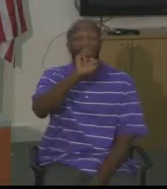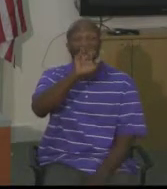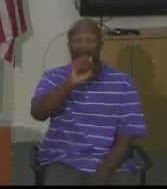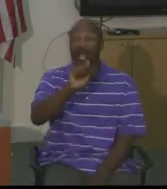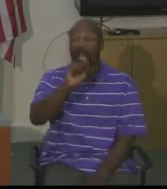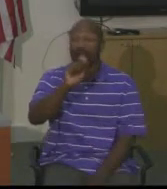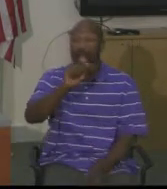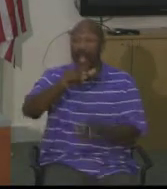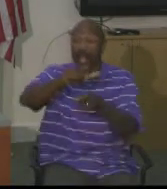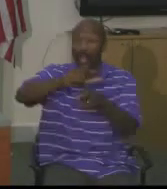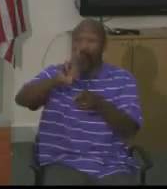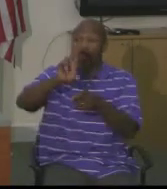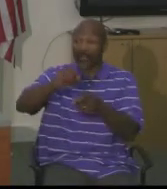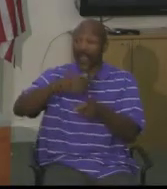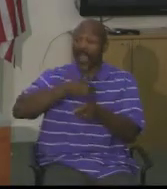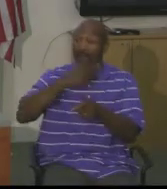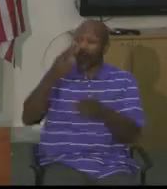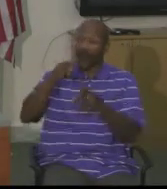had an ISA connector,